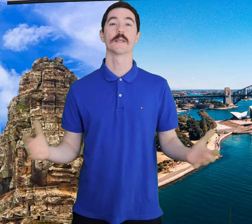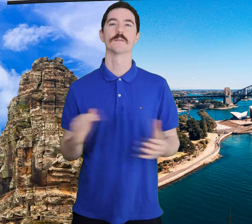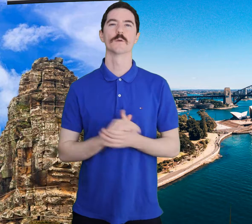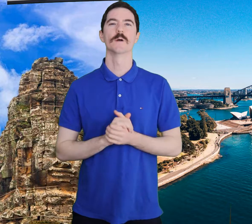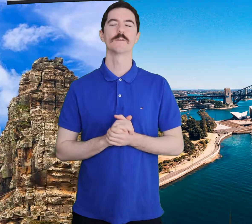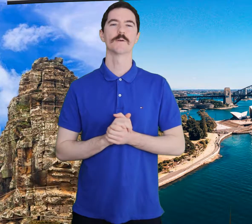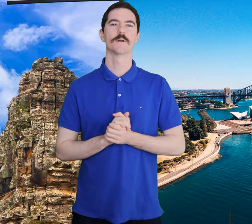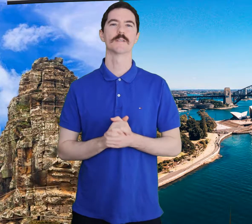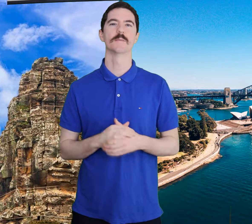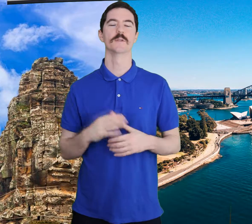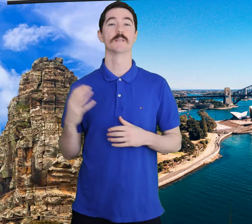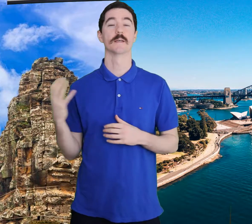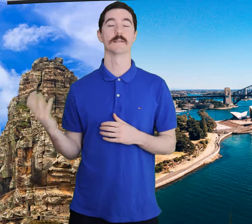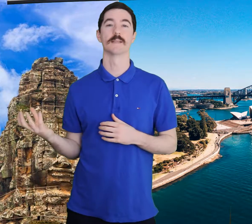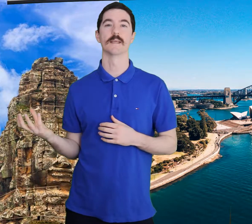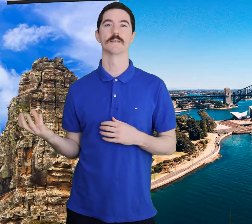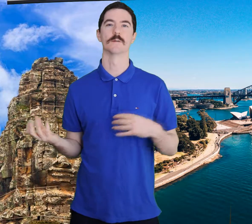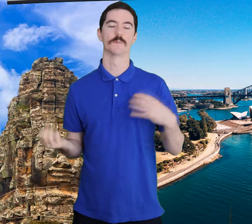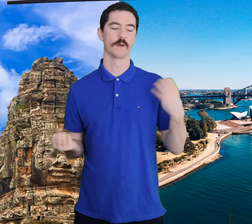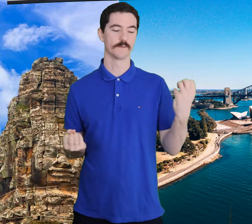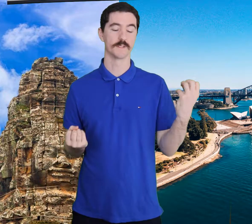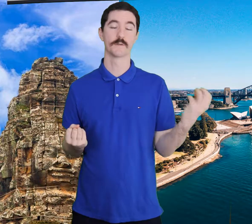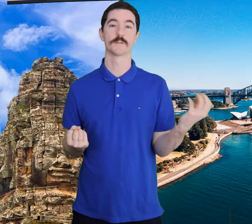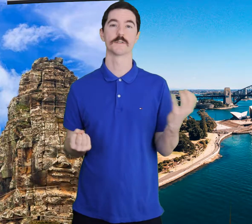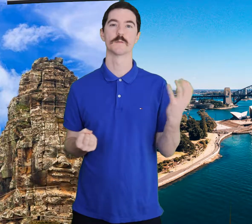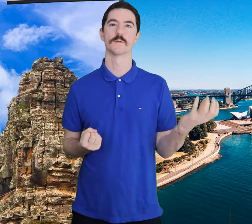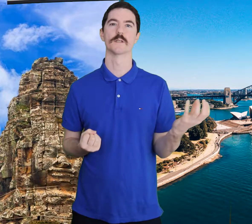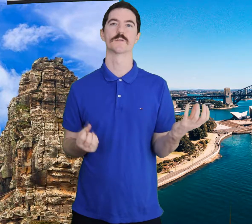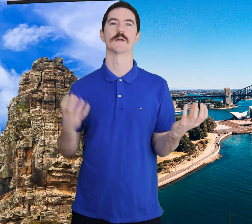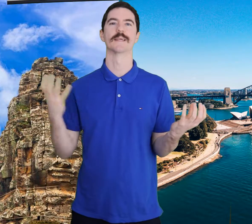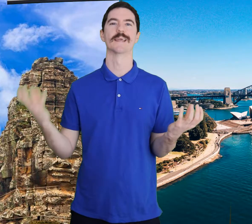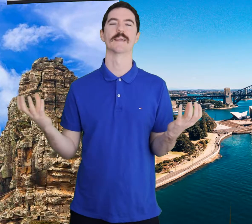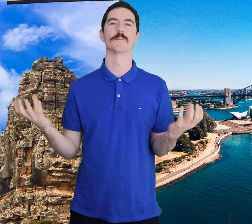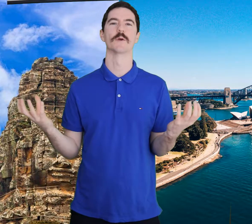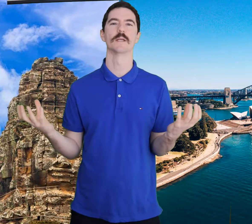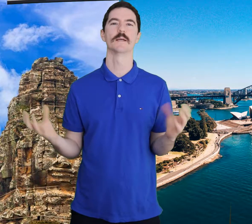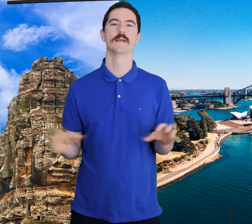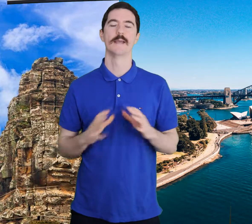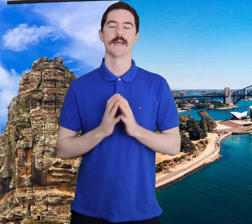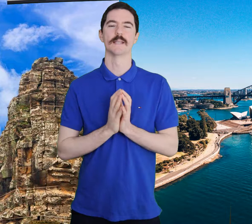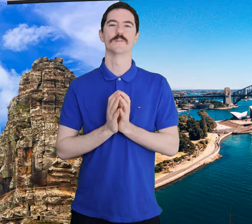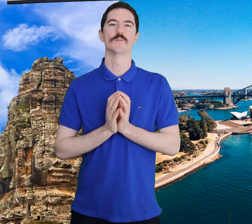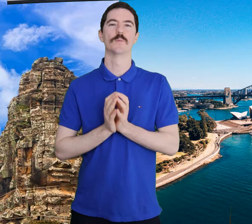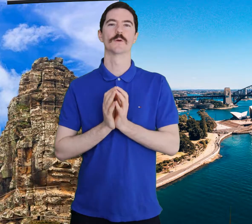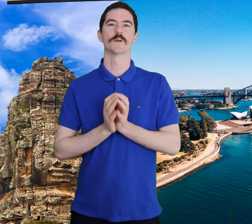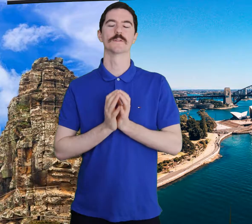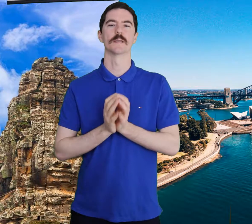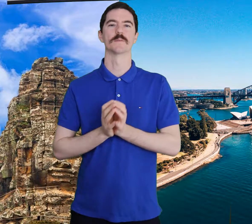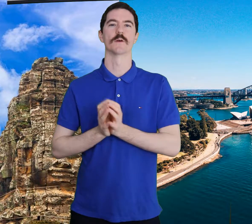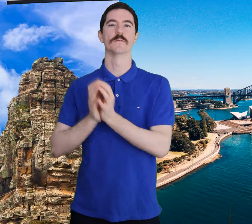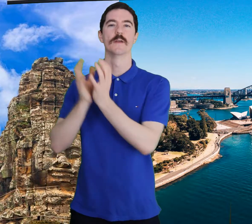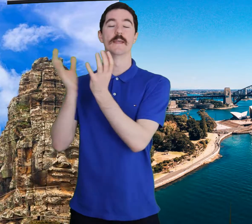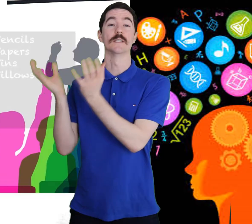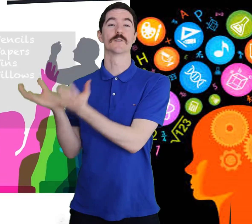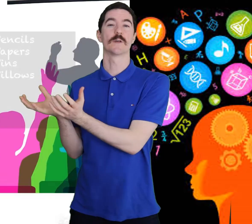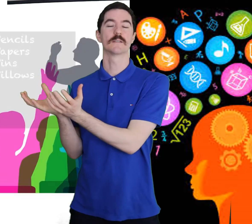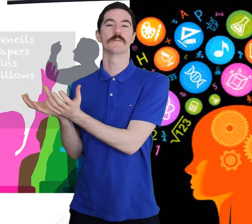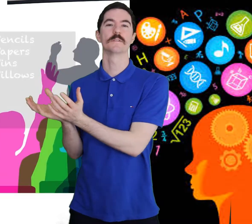Okay, so one core concept you need to understand of the differences between Australia and Cambodia are the two broad concepts of Instructivism